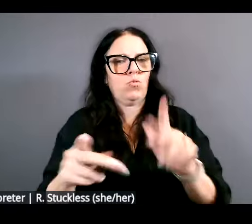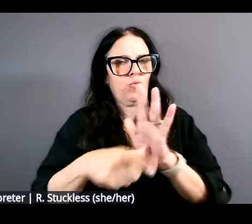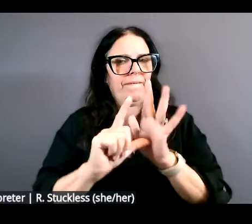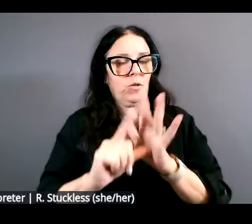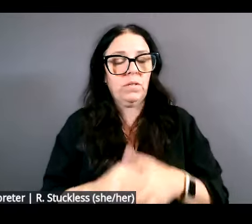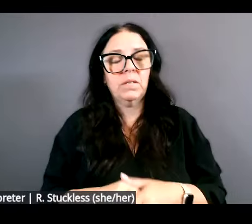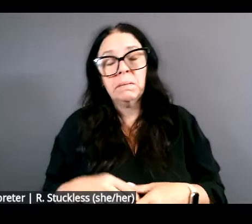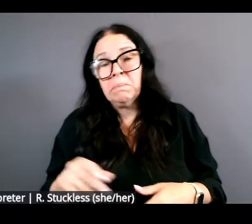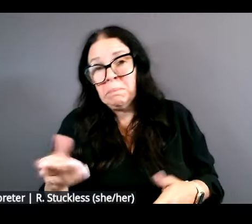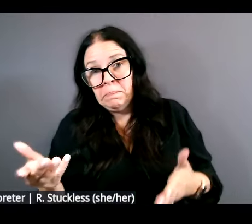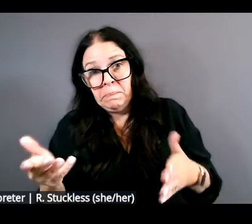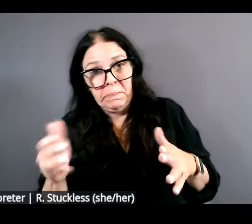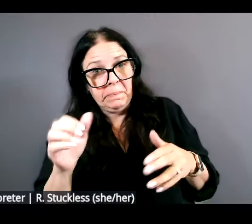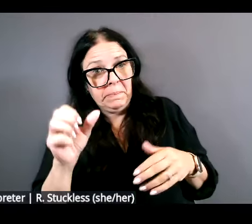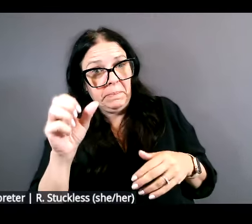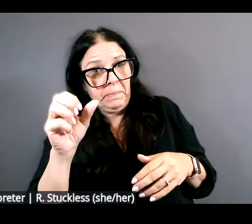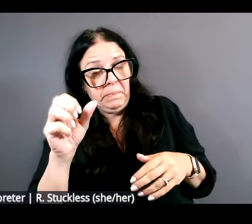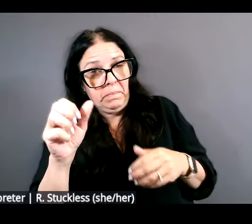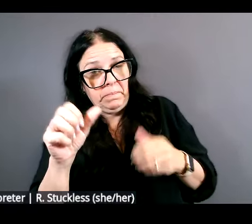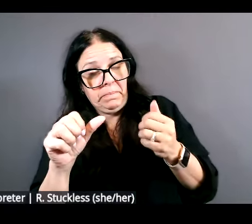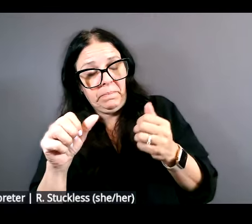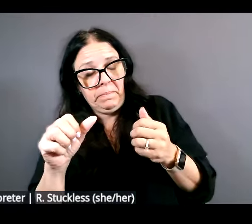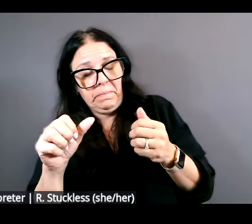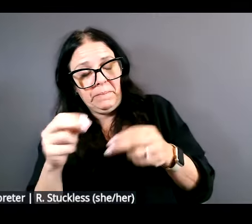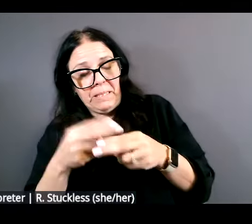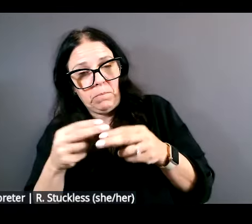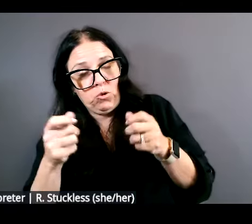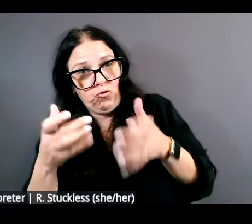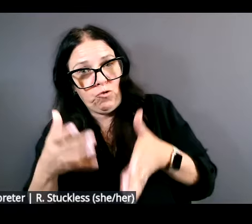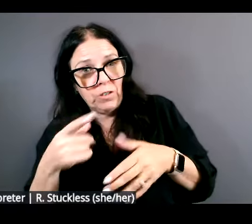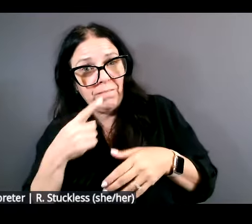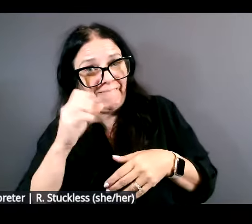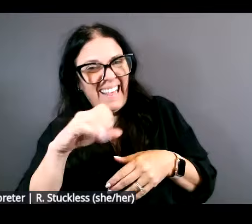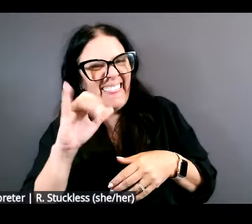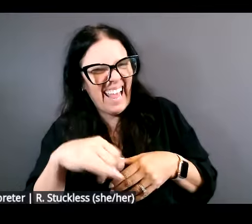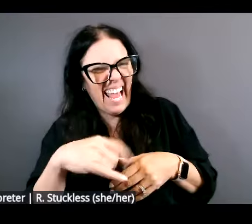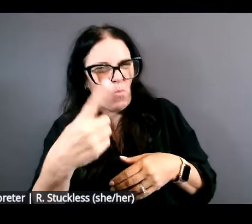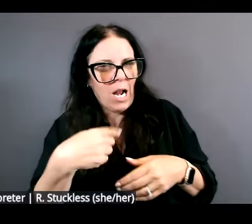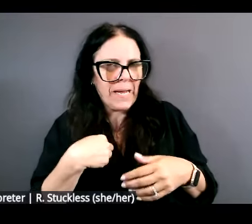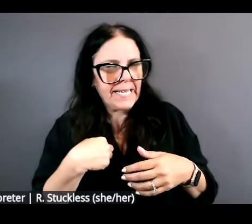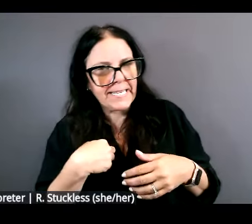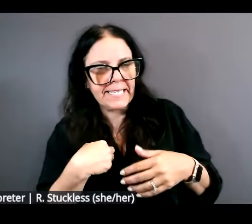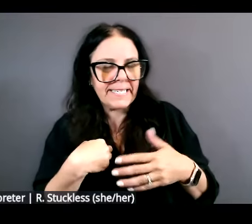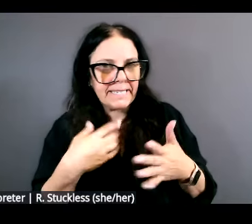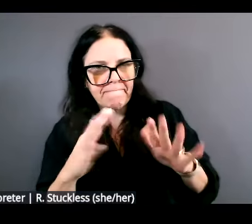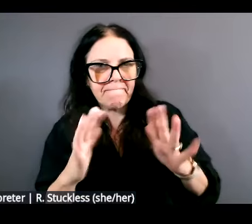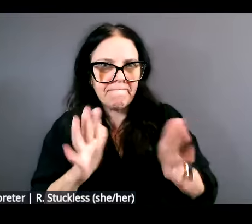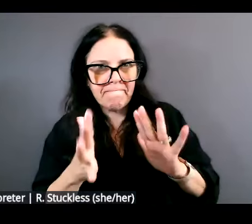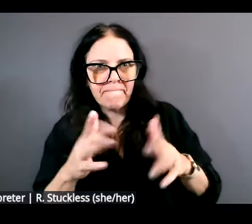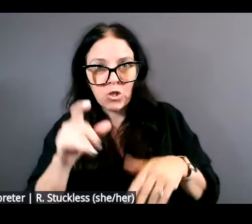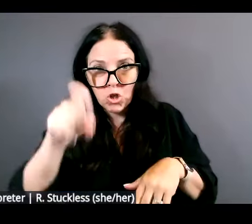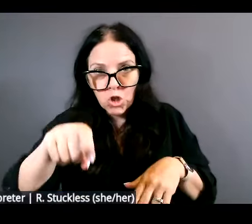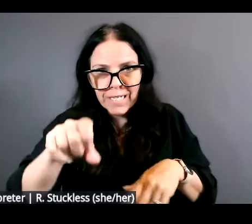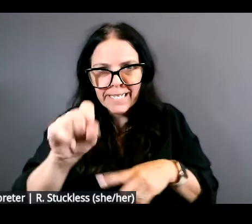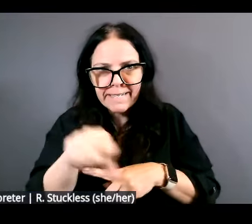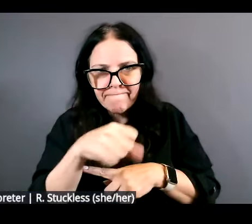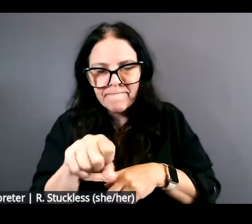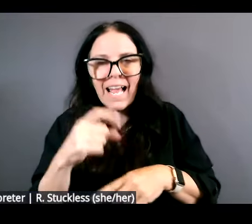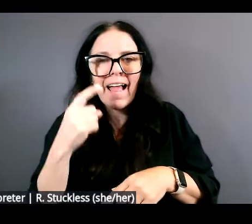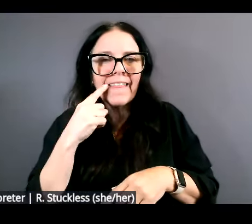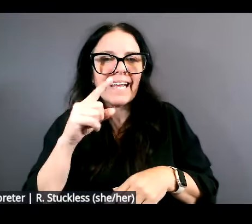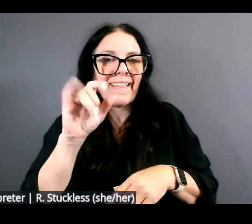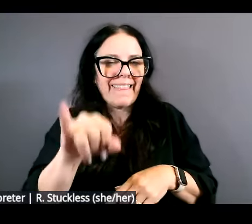an option. That's one of the options that we've been kind of debating the benefit of that. I think that needs to be coupled